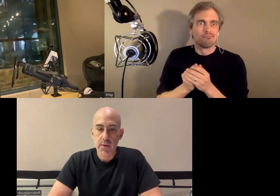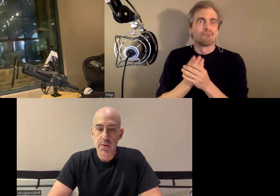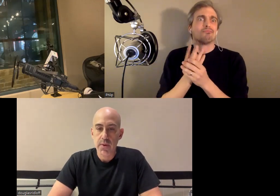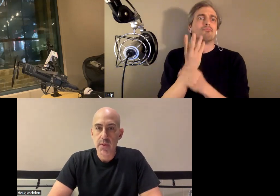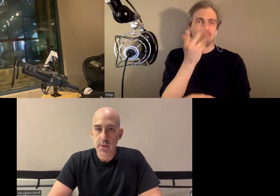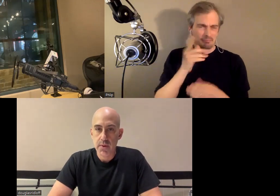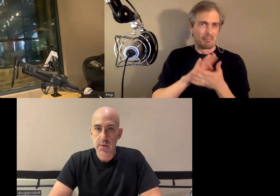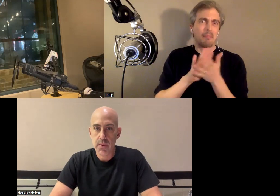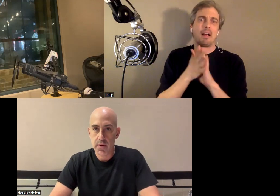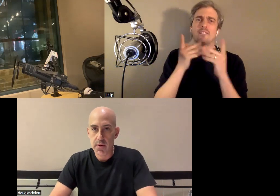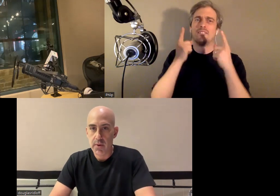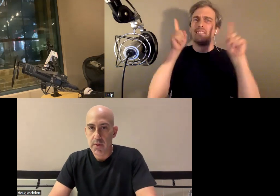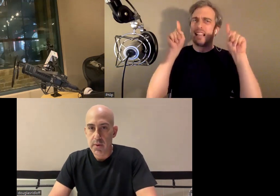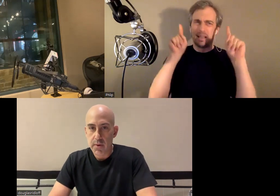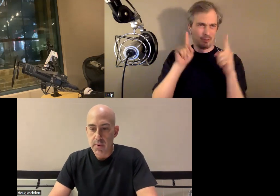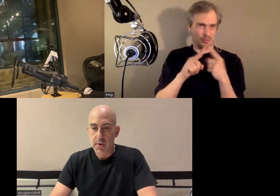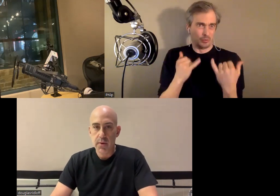performance artist.